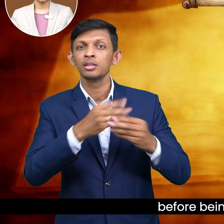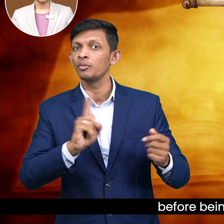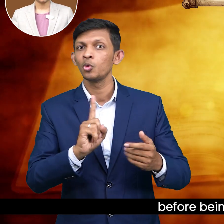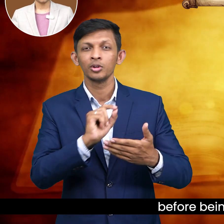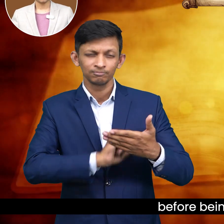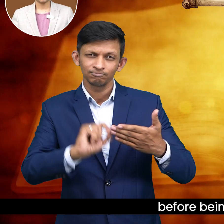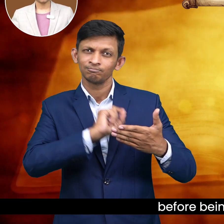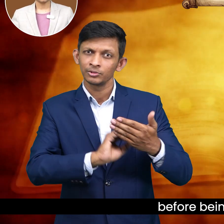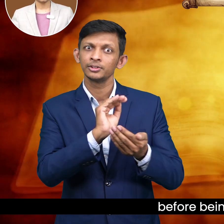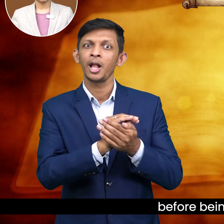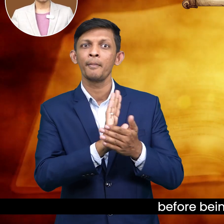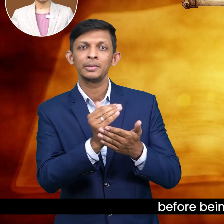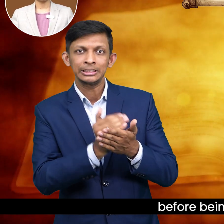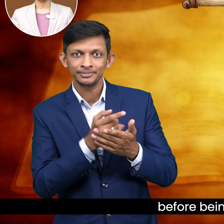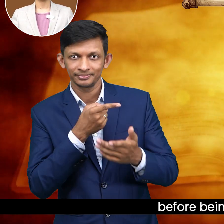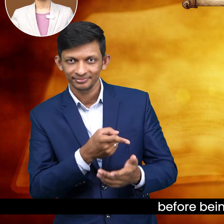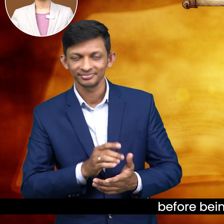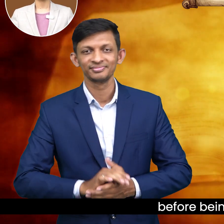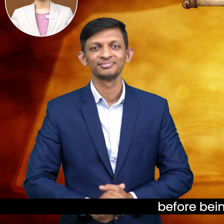down.